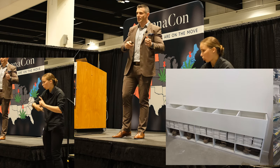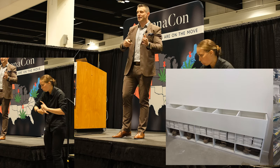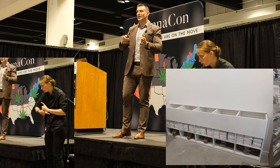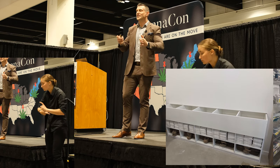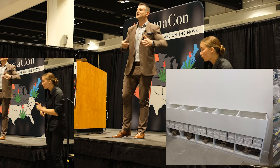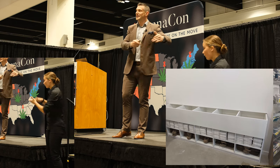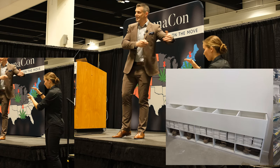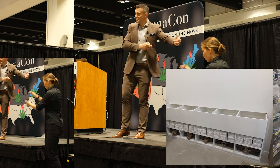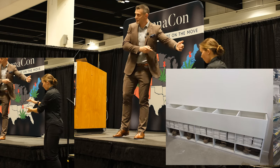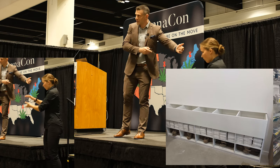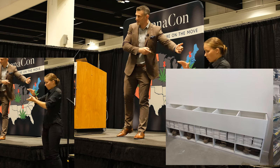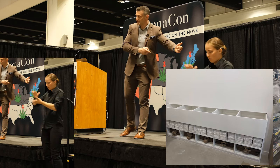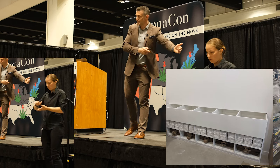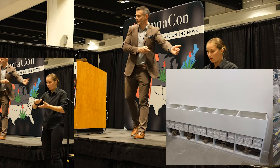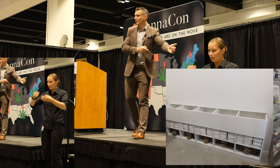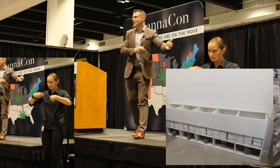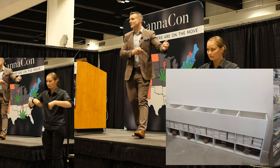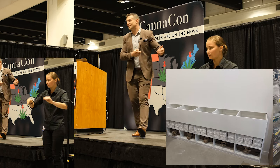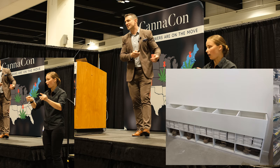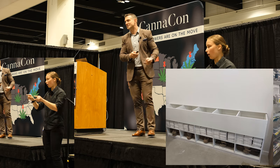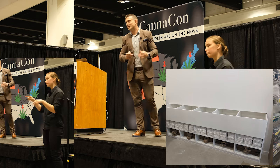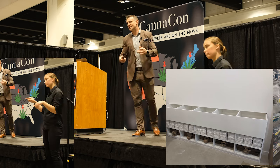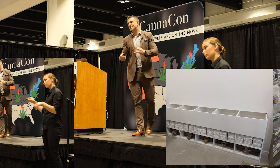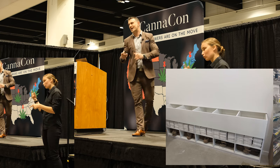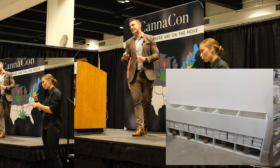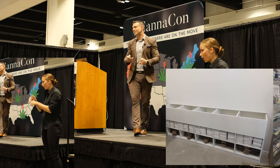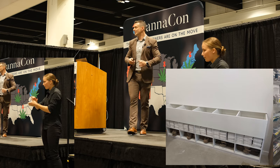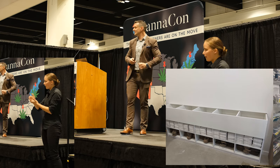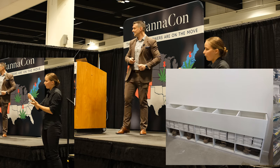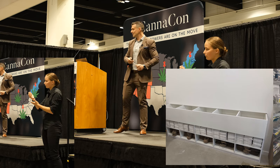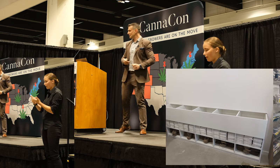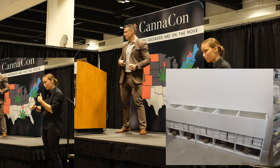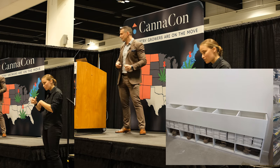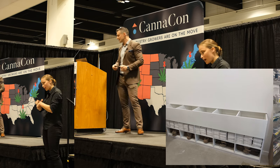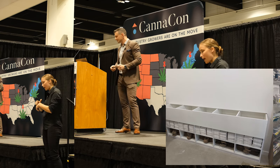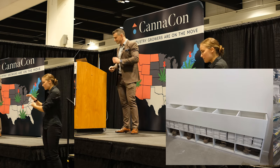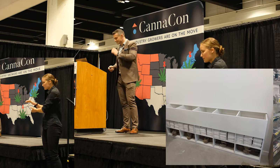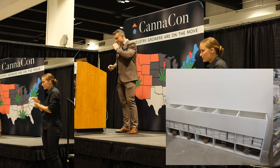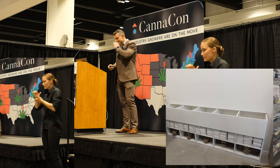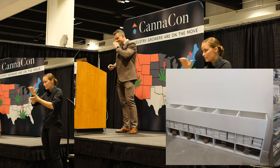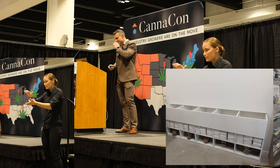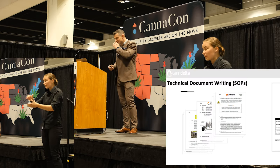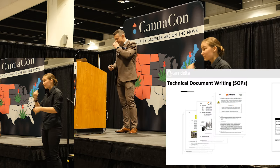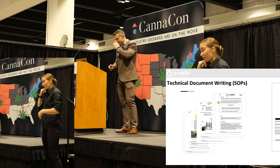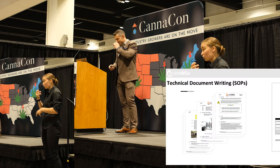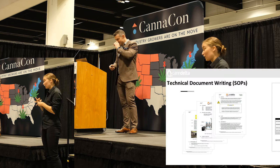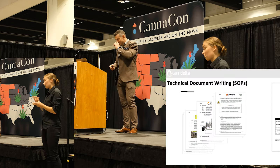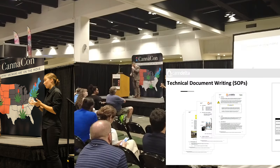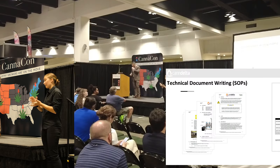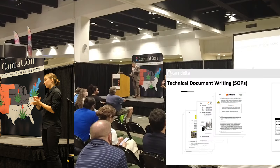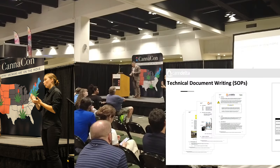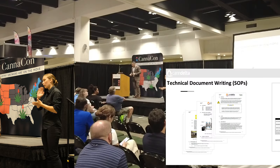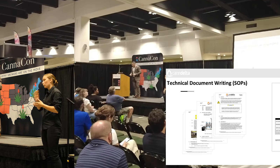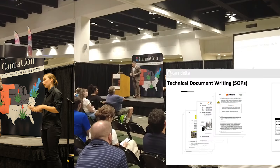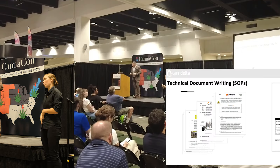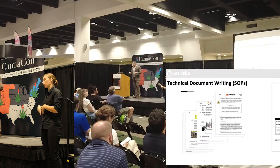our inventory are eventually getting out the door, which is super important because money is tied up into inventory.